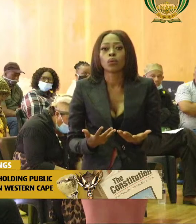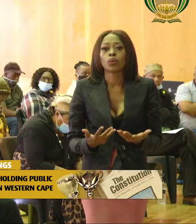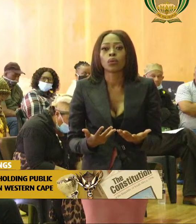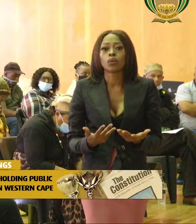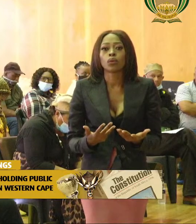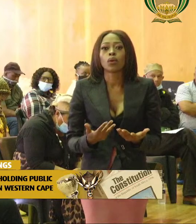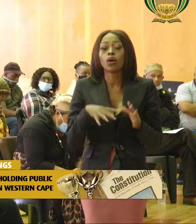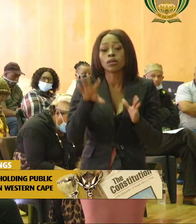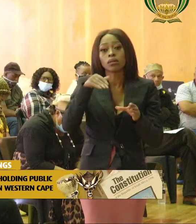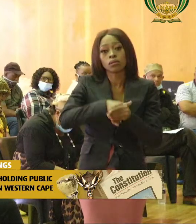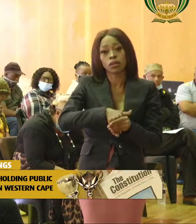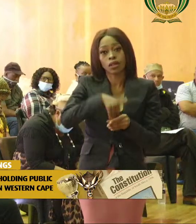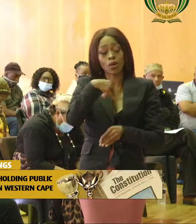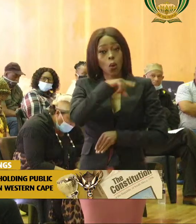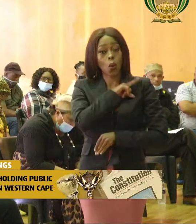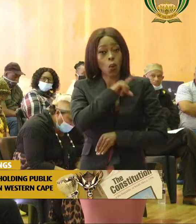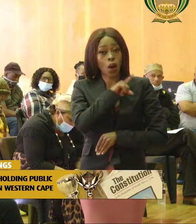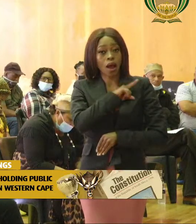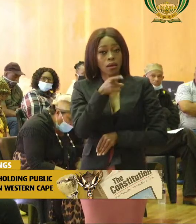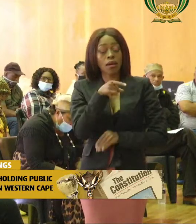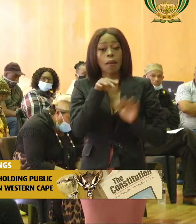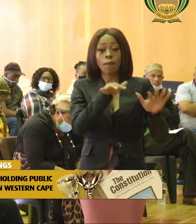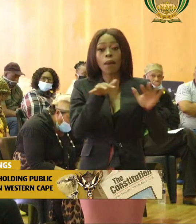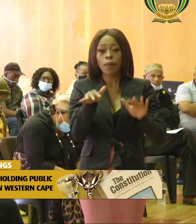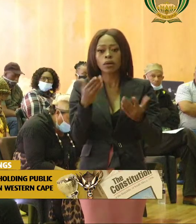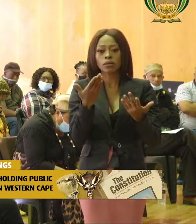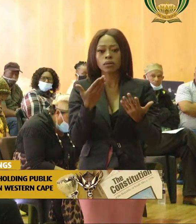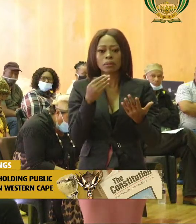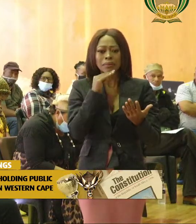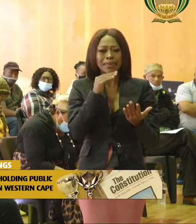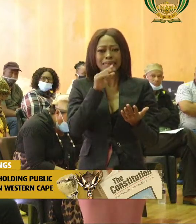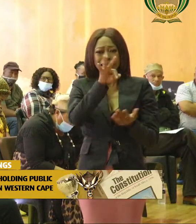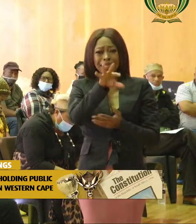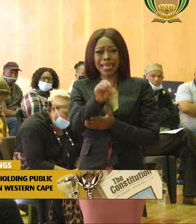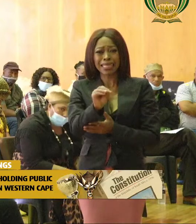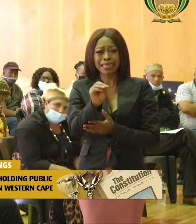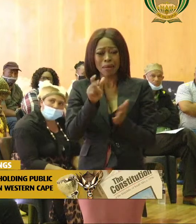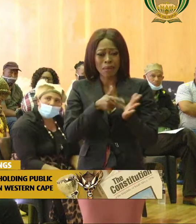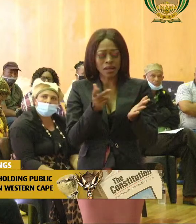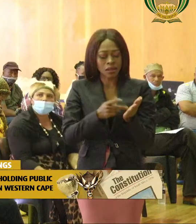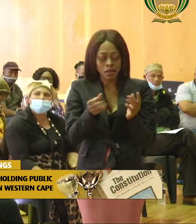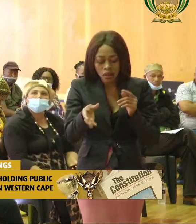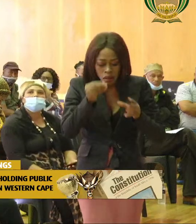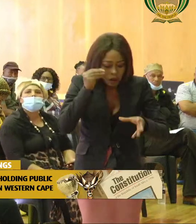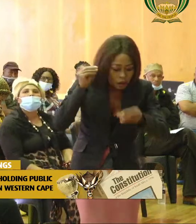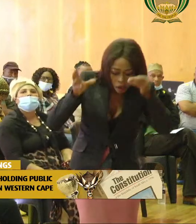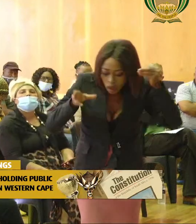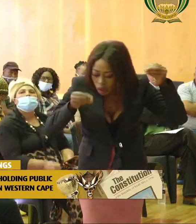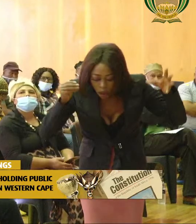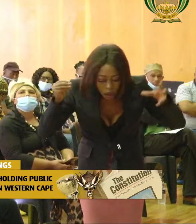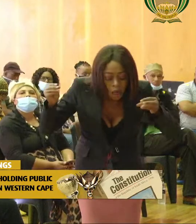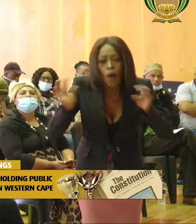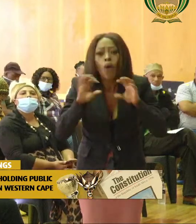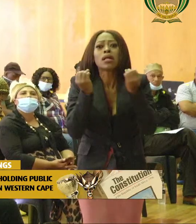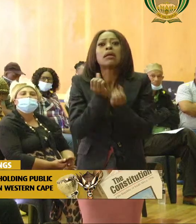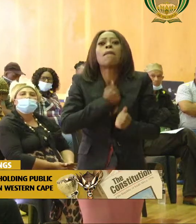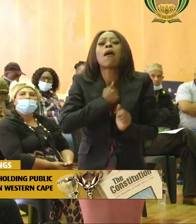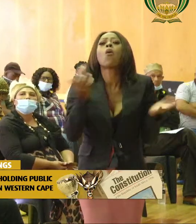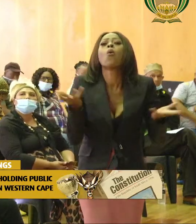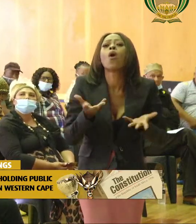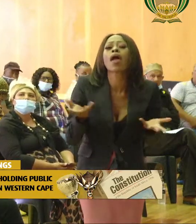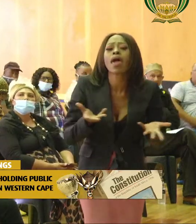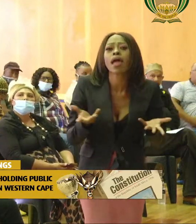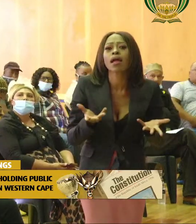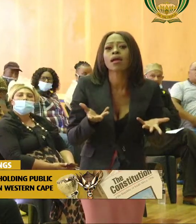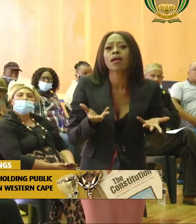kulonyulo, ngoba abantu uzawutyhila up to 30 pages ekhangelana nombutho wakhe. Loo nto